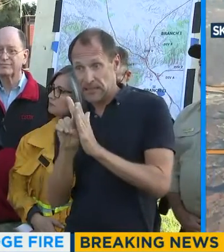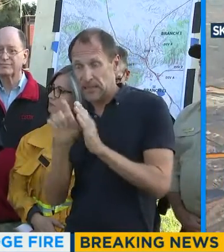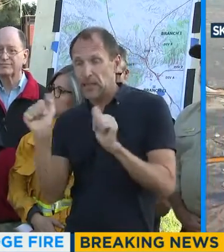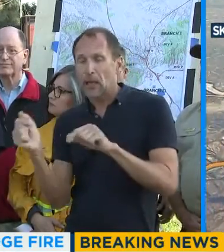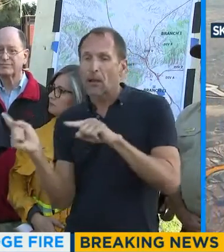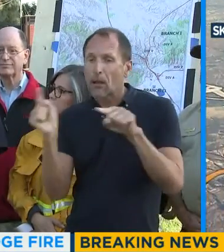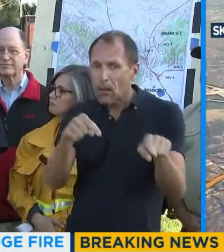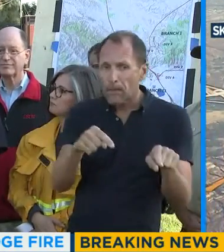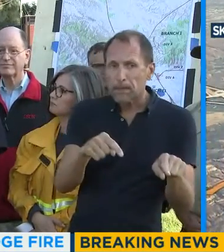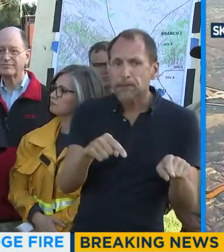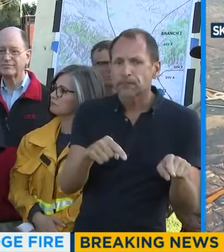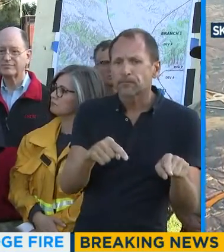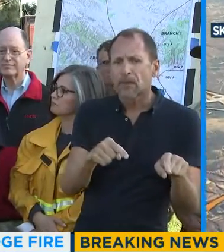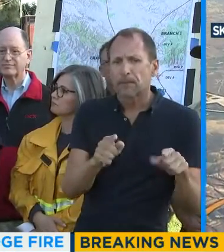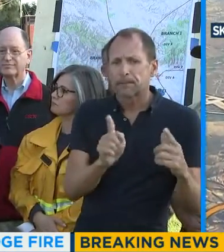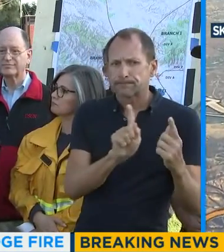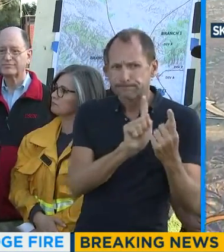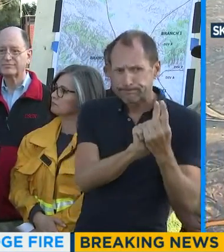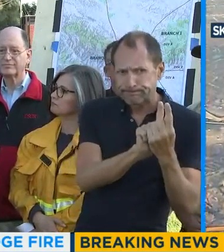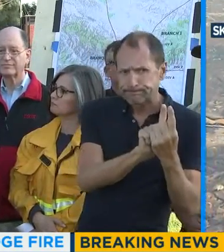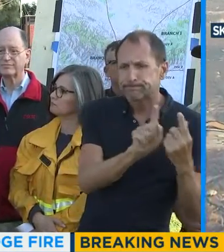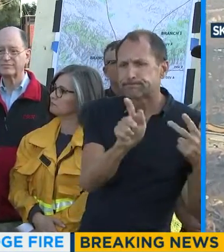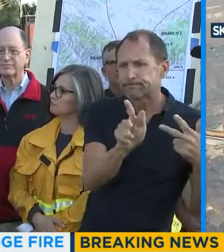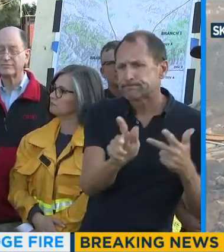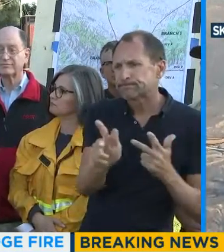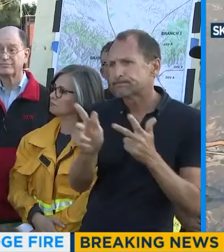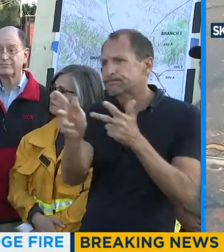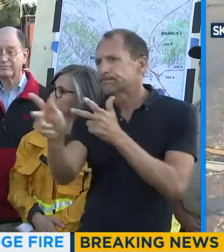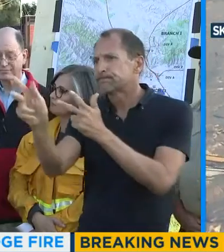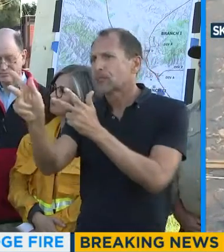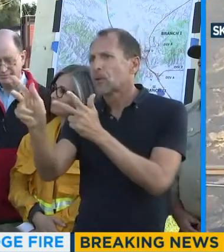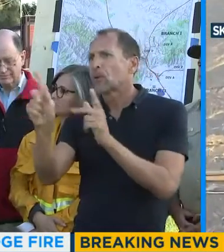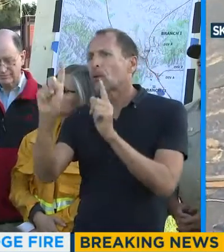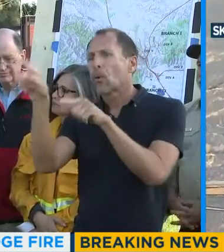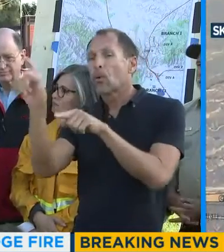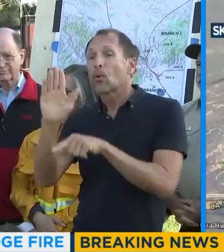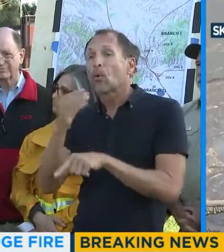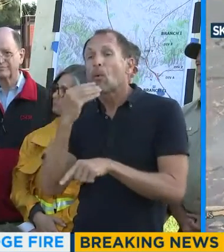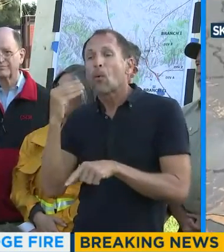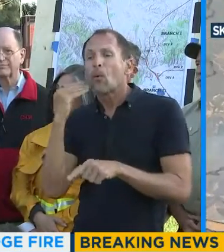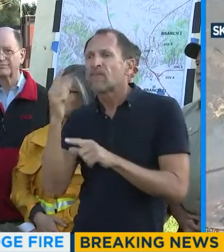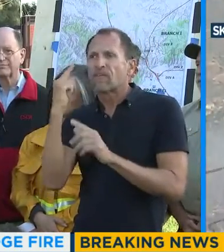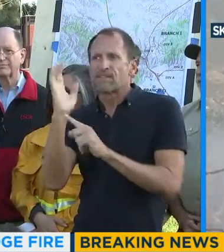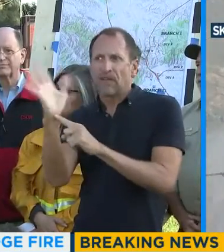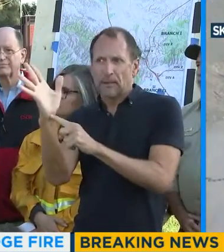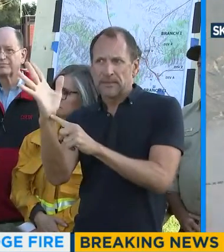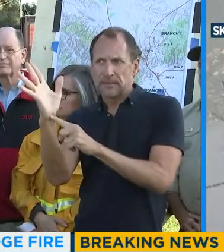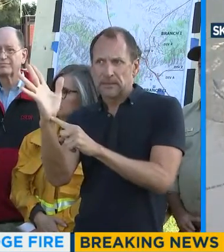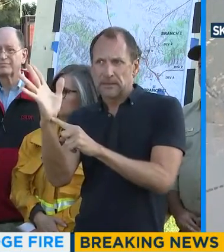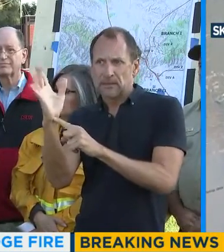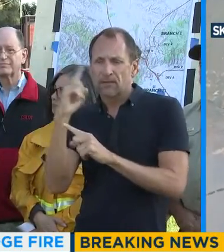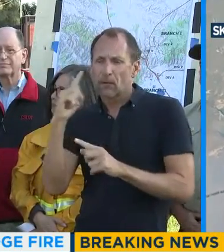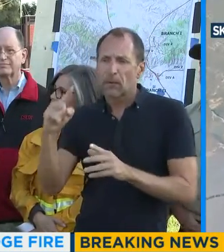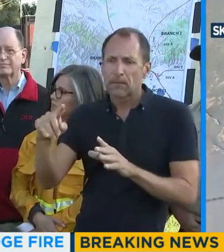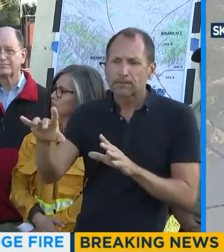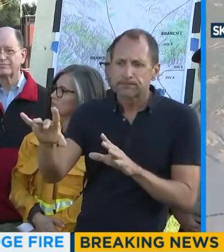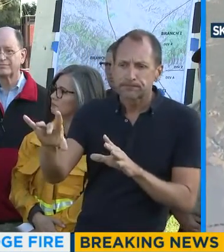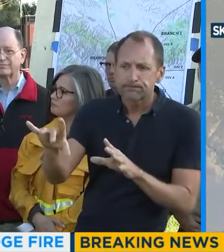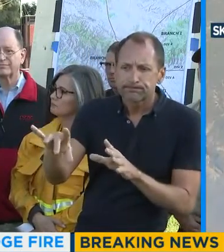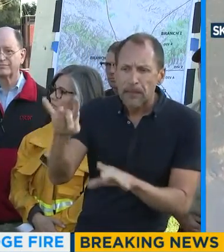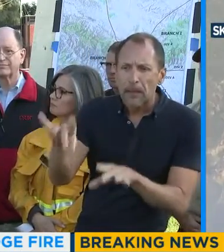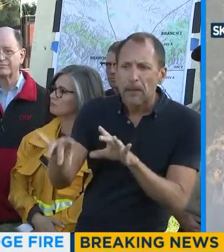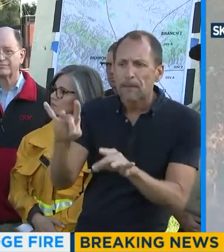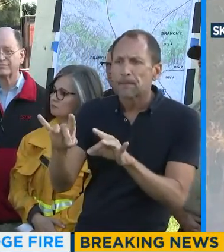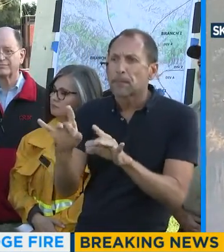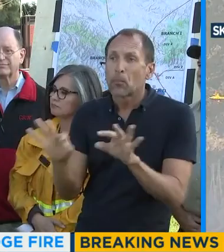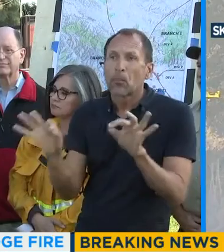and will accompany you back to your home for a 5-minute effort to collect essential medicines,